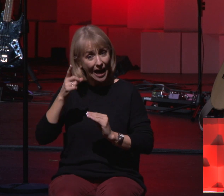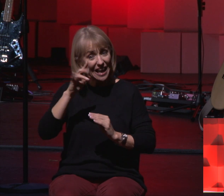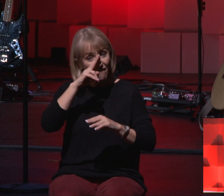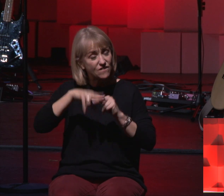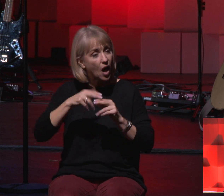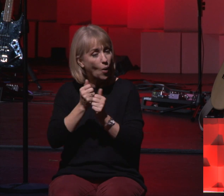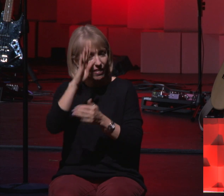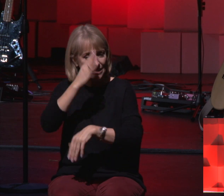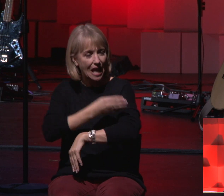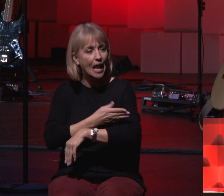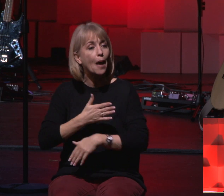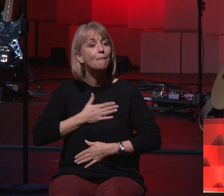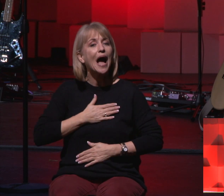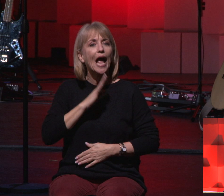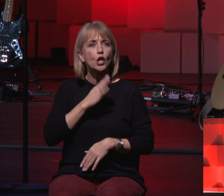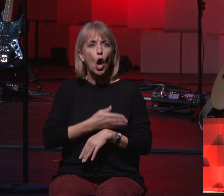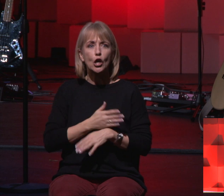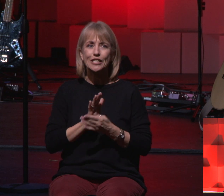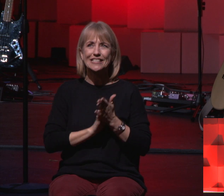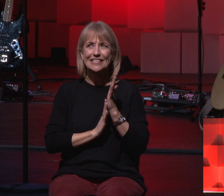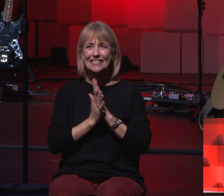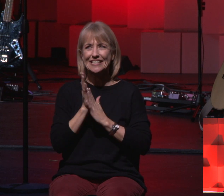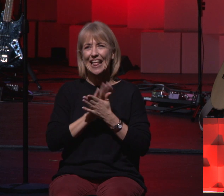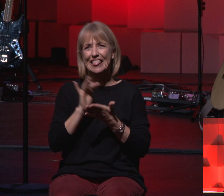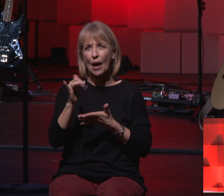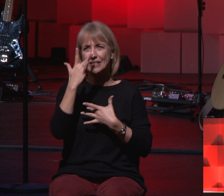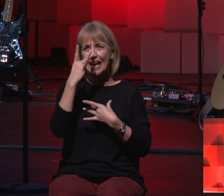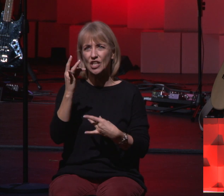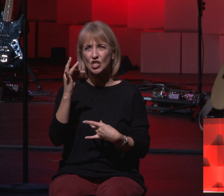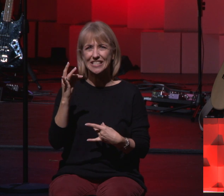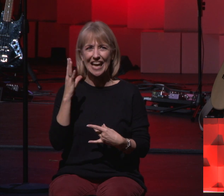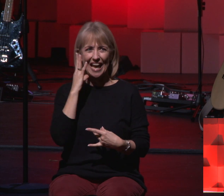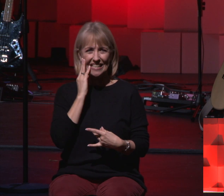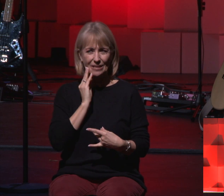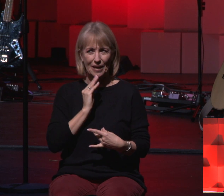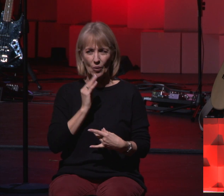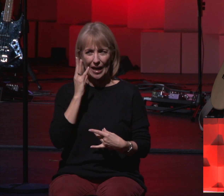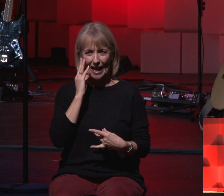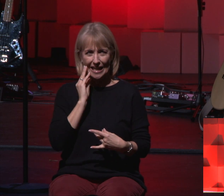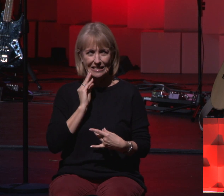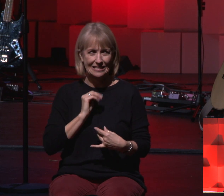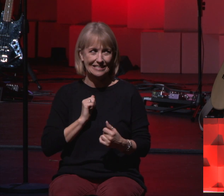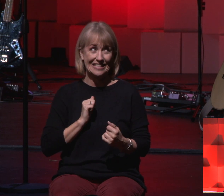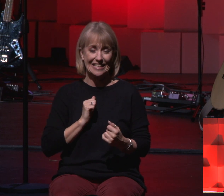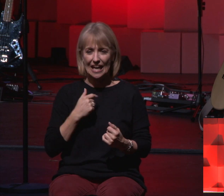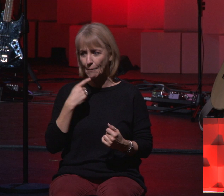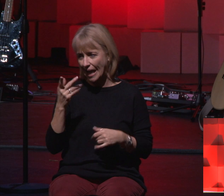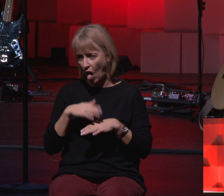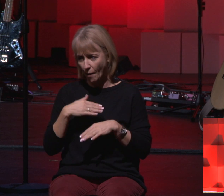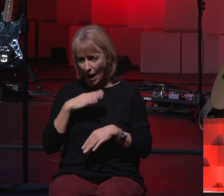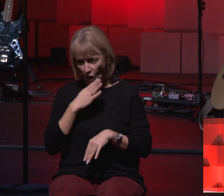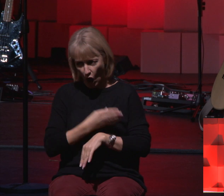Our daughter, it was just an experience. So, Joy, I'm telling on you now. So it was an experience, and we went to